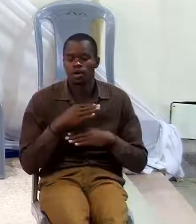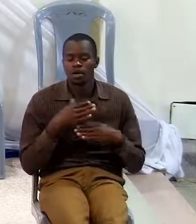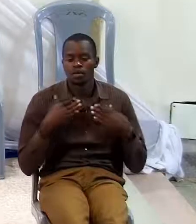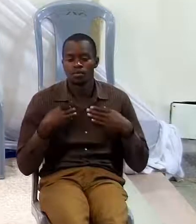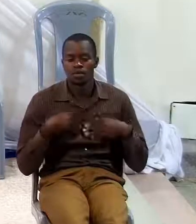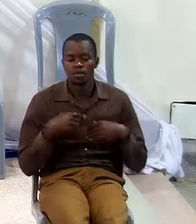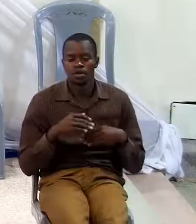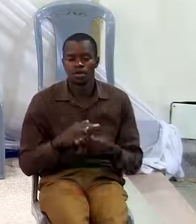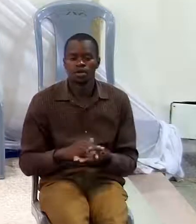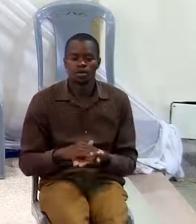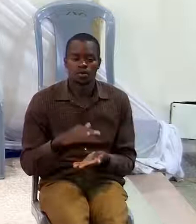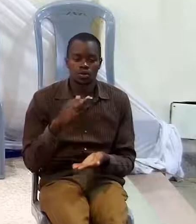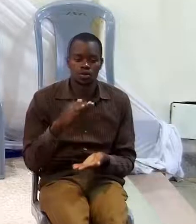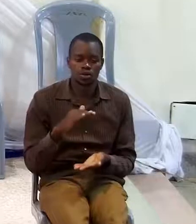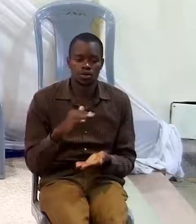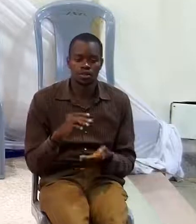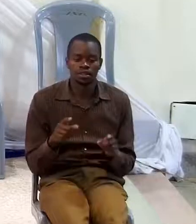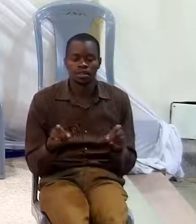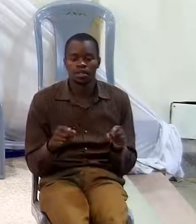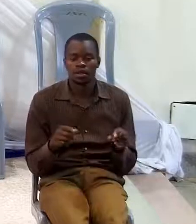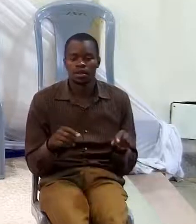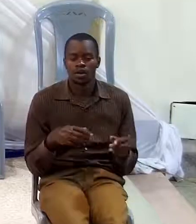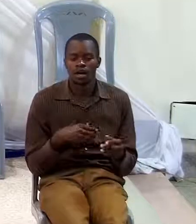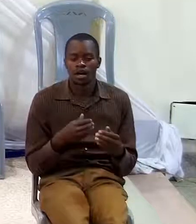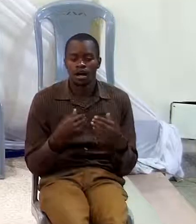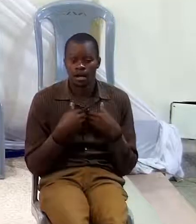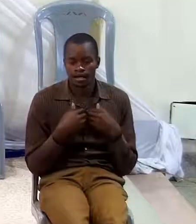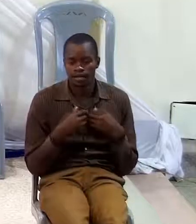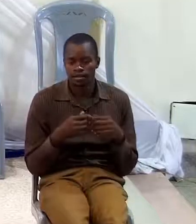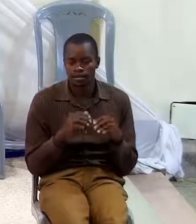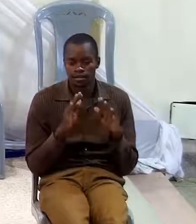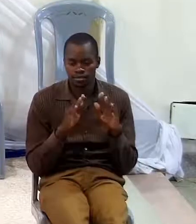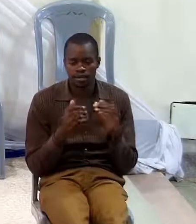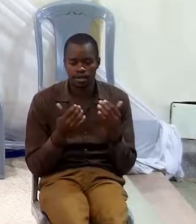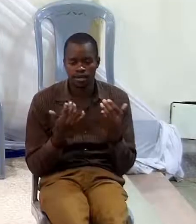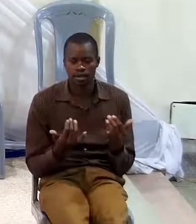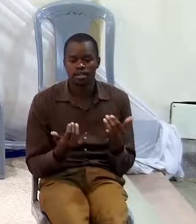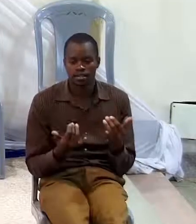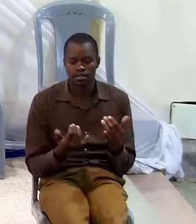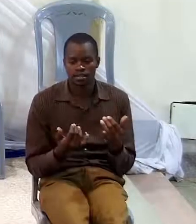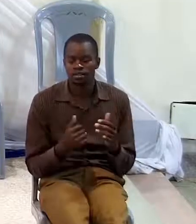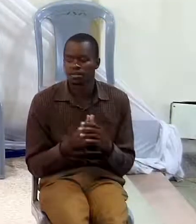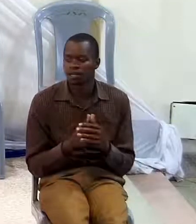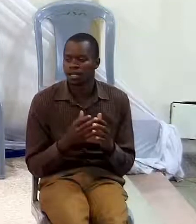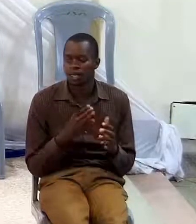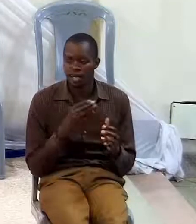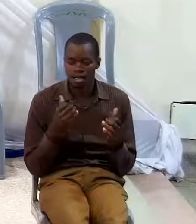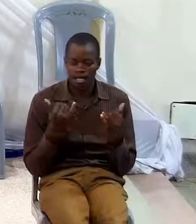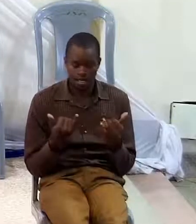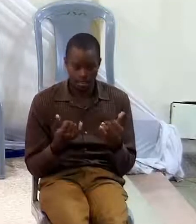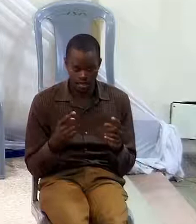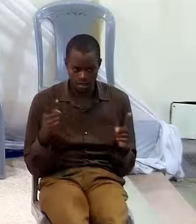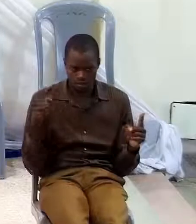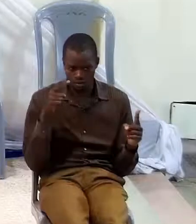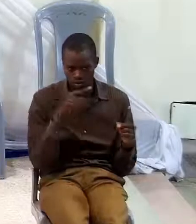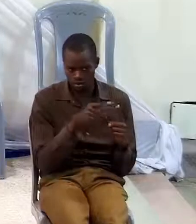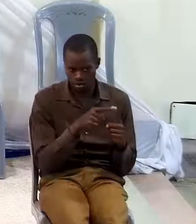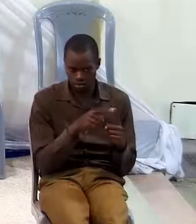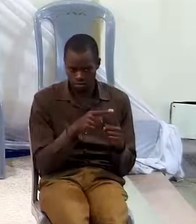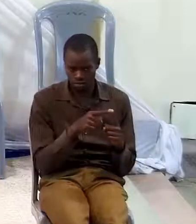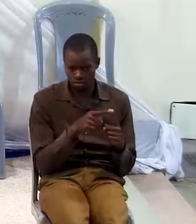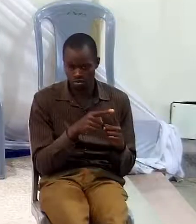essential amino acids. And now, focusing on the fat, even as I finish, focusing on the